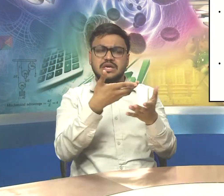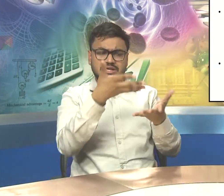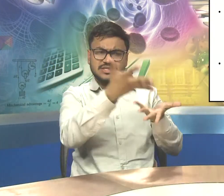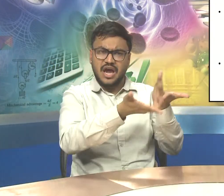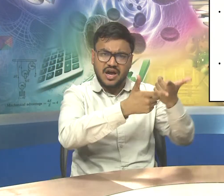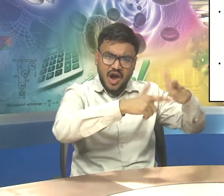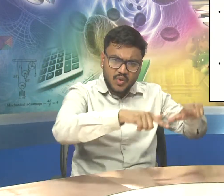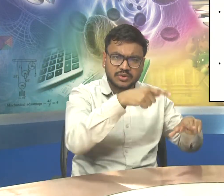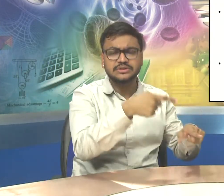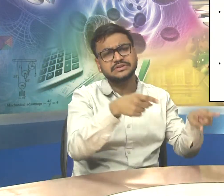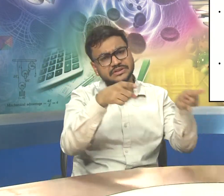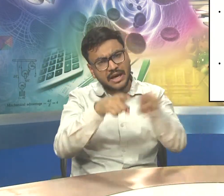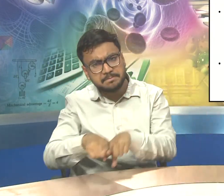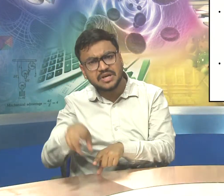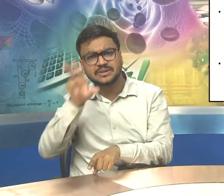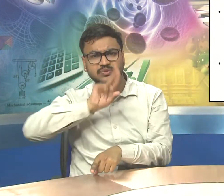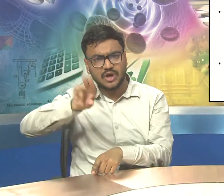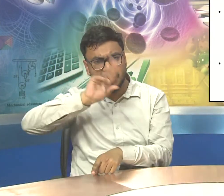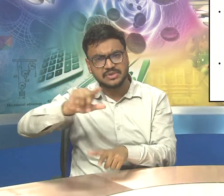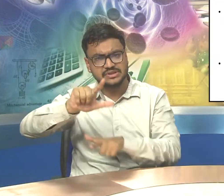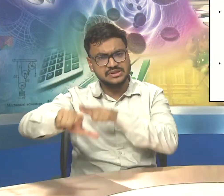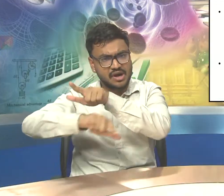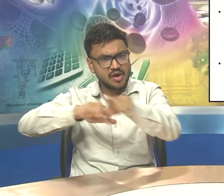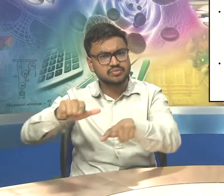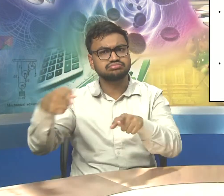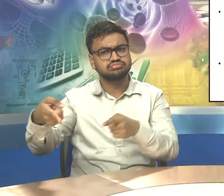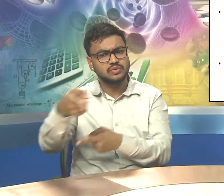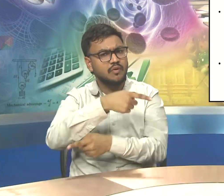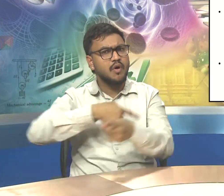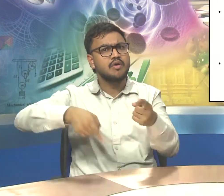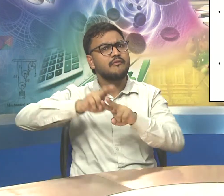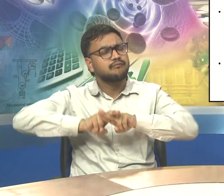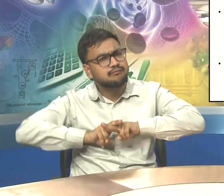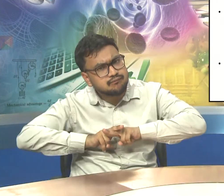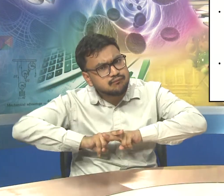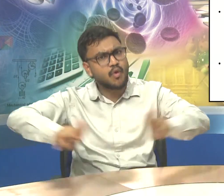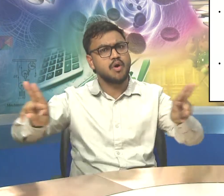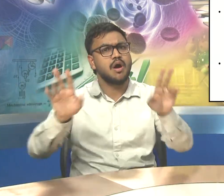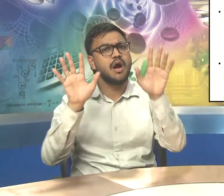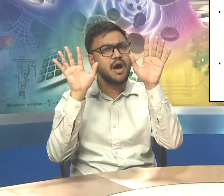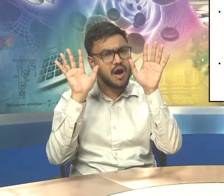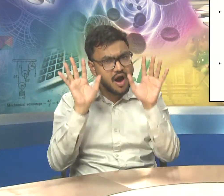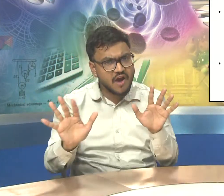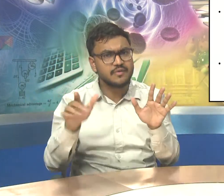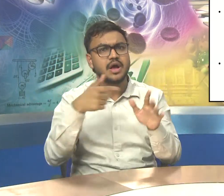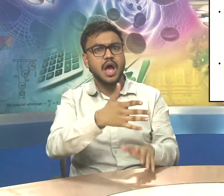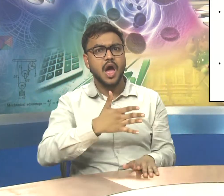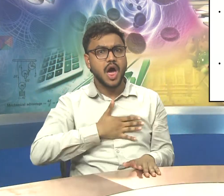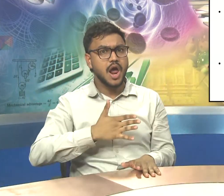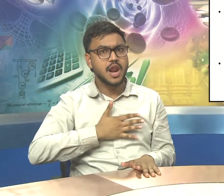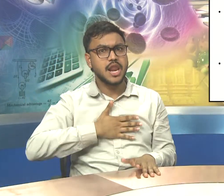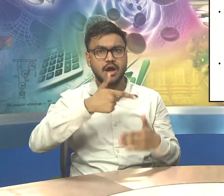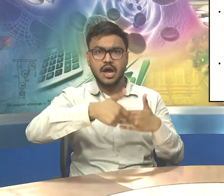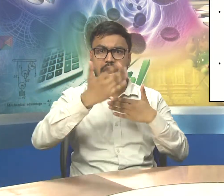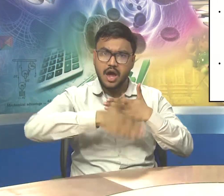For example, like spoken language has their own grammar structure, same for the